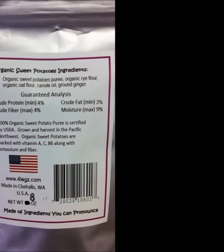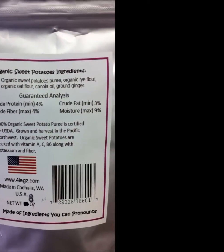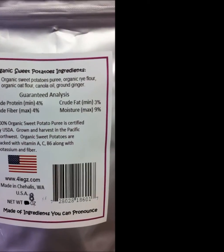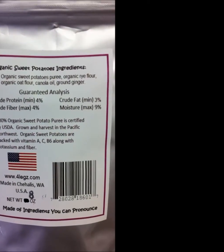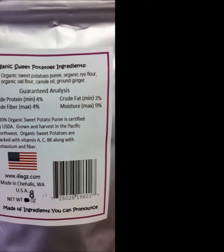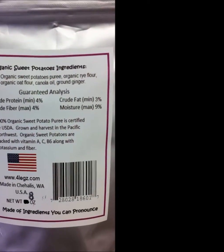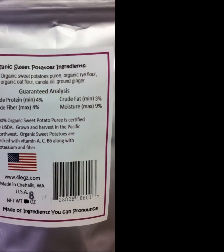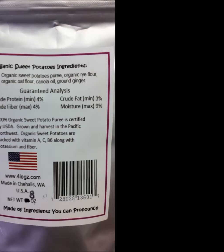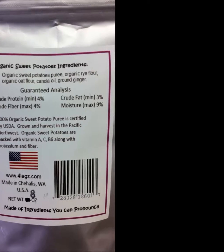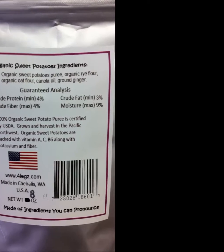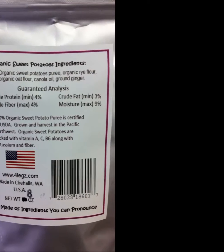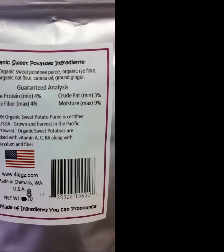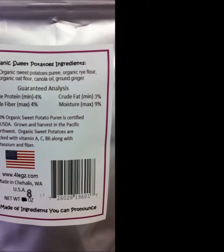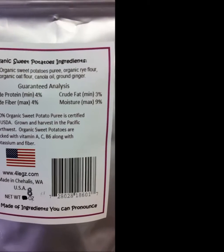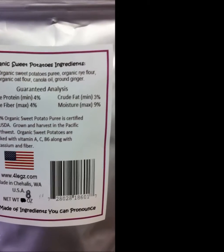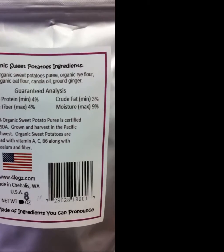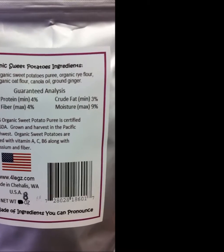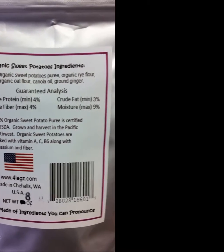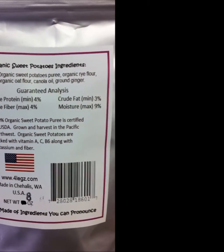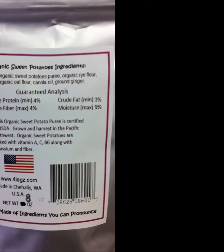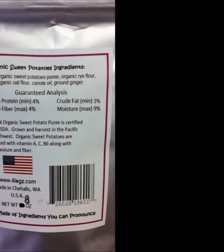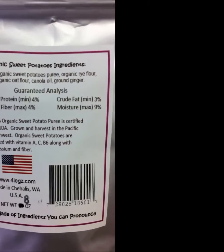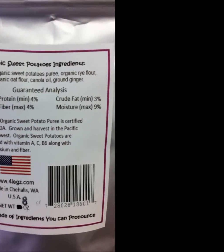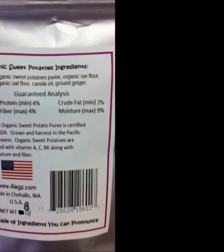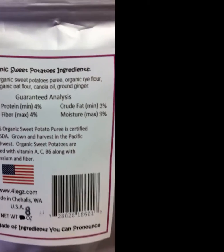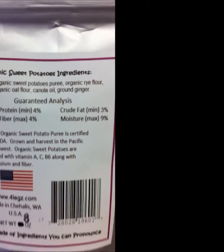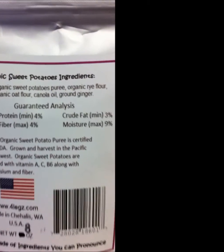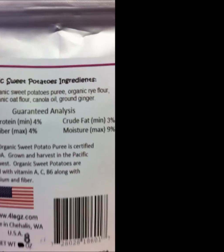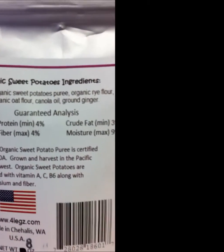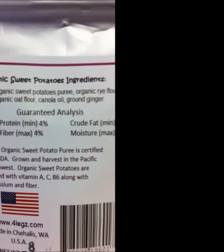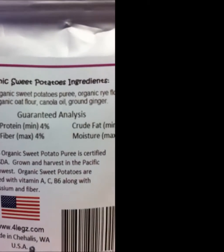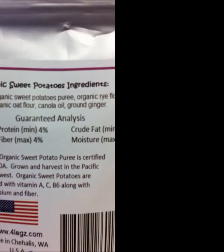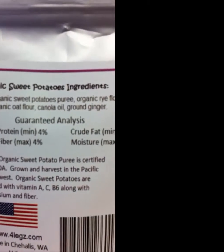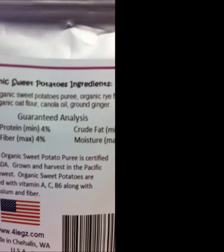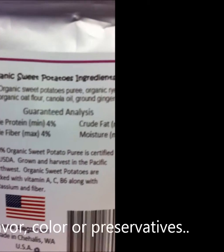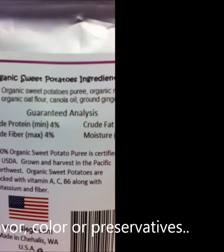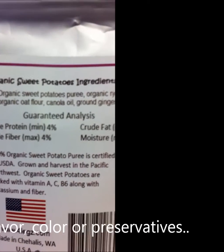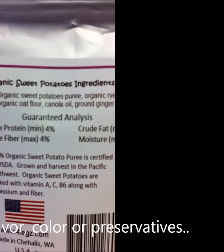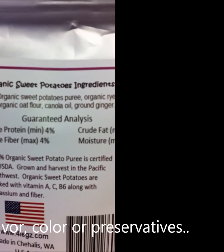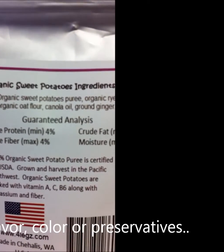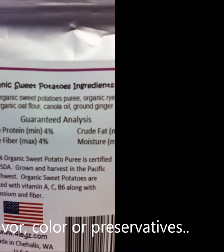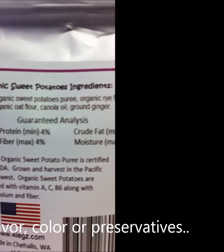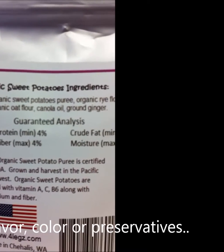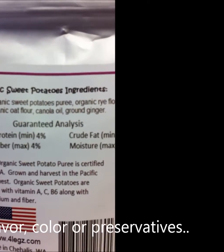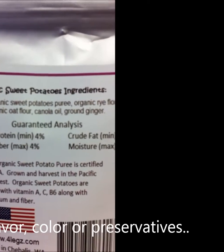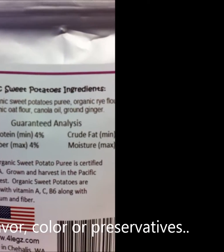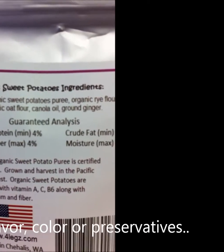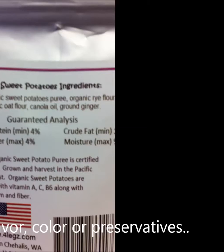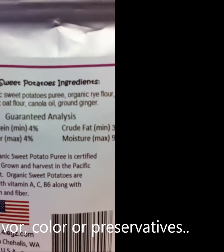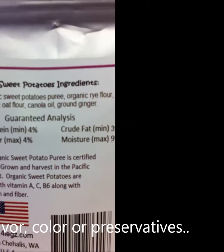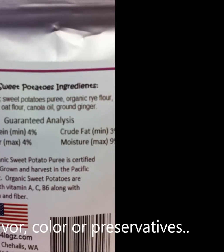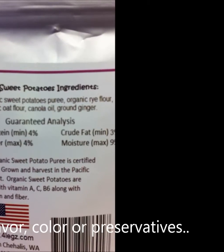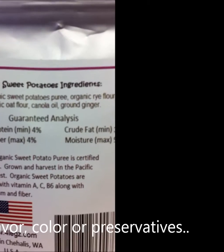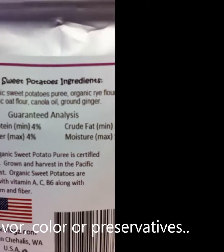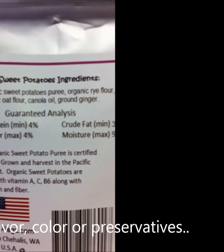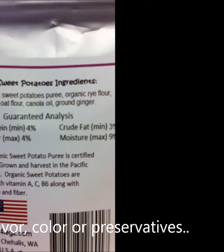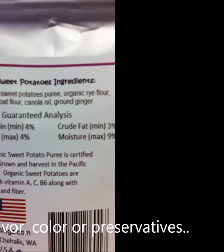On the Organic Food Potatoes Ingredients list, you can see that we have Organic Food Potatoes, Puri,